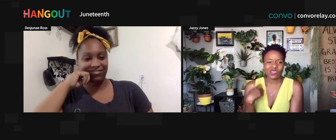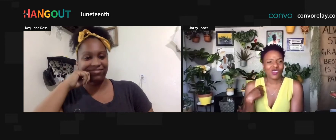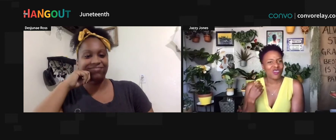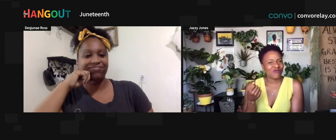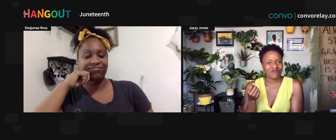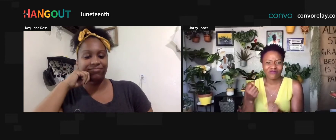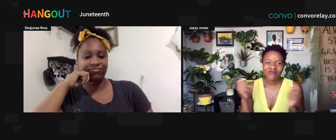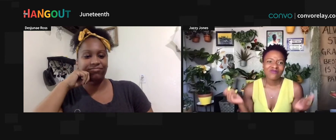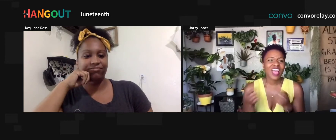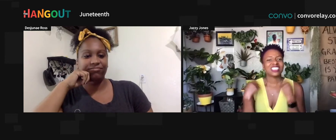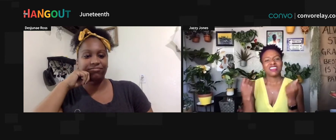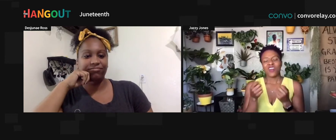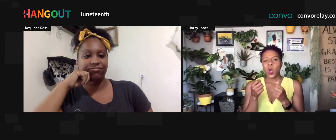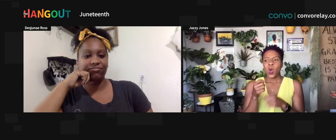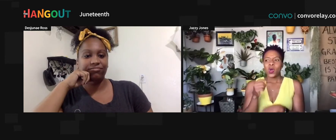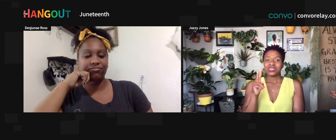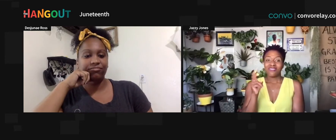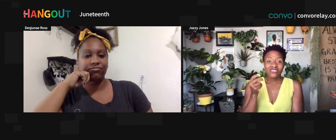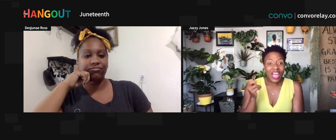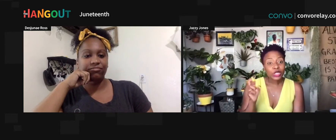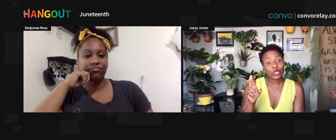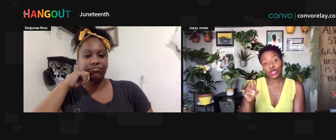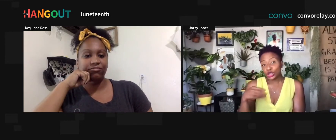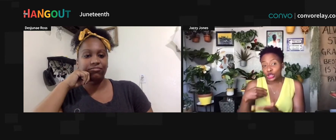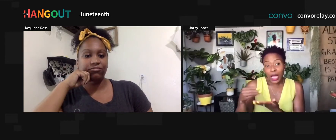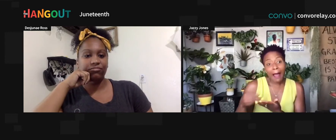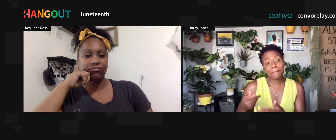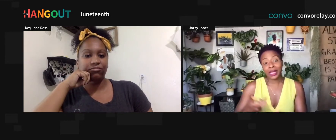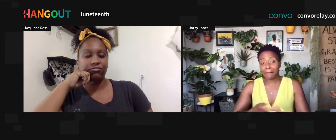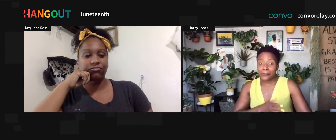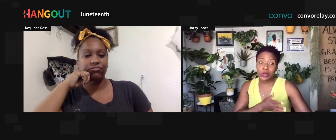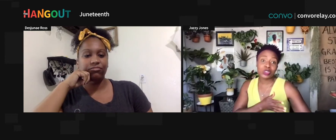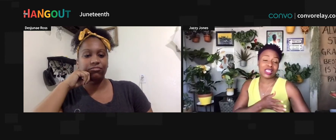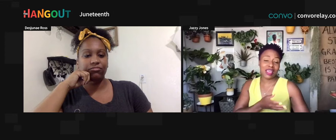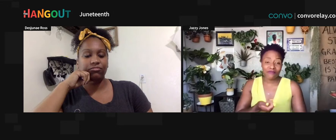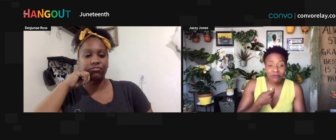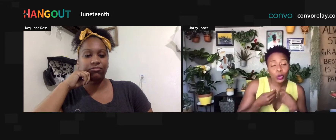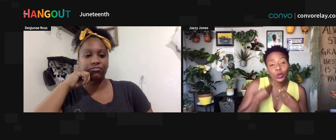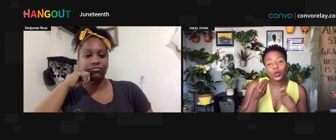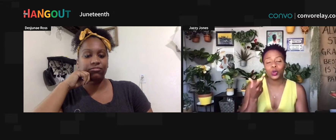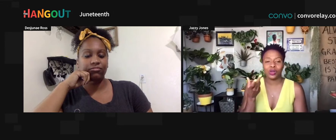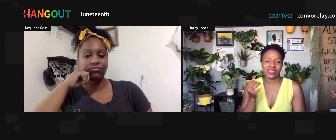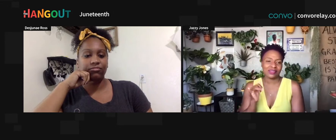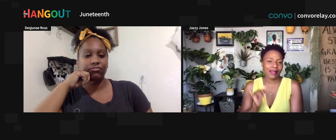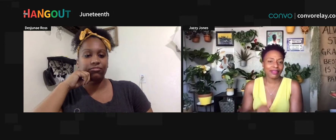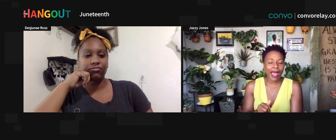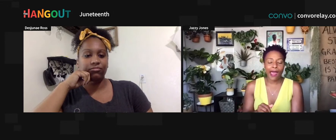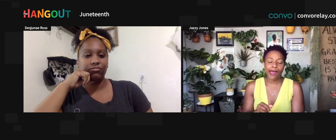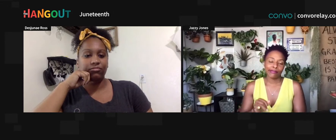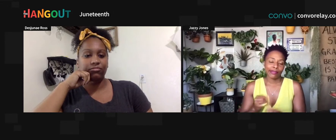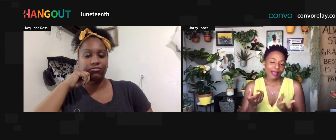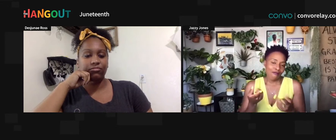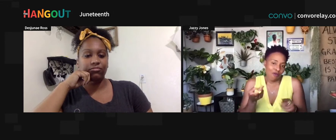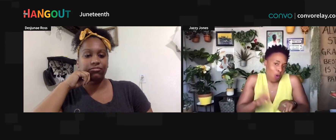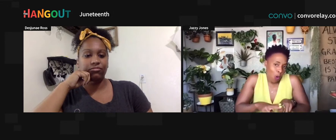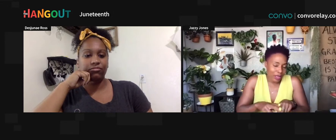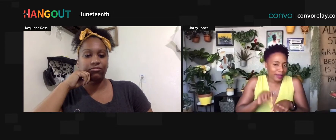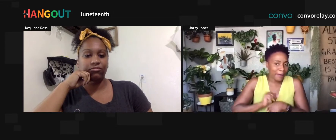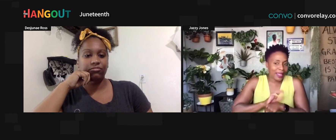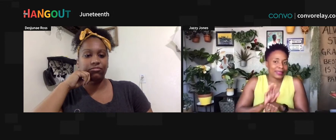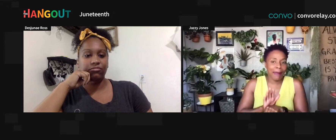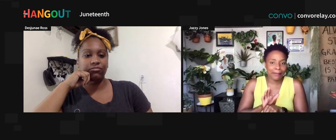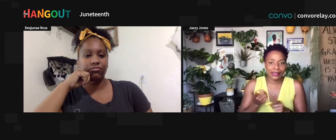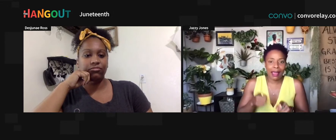So, of course, Buffalo, being such a large city, is huge, and there is music, dancing,